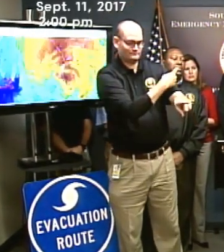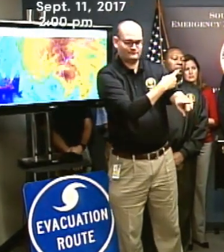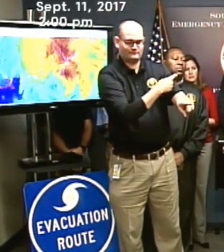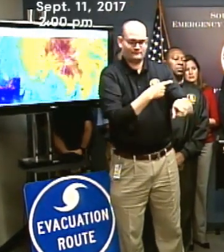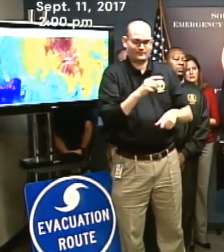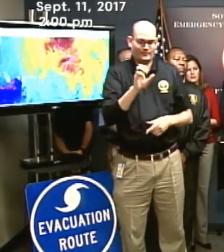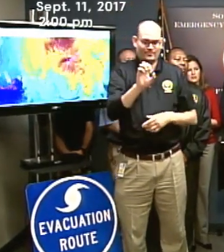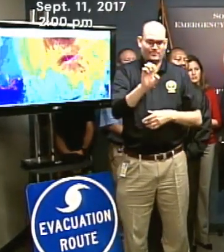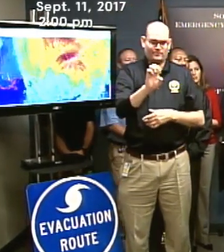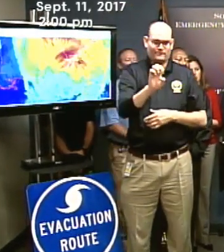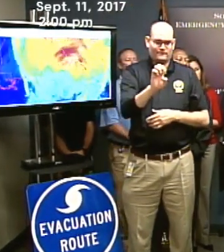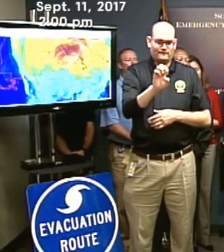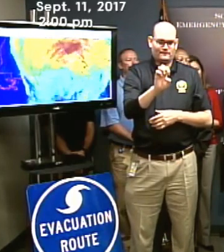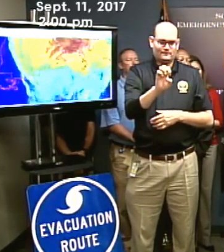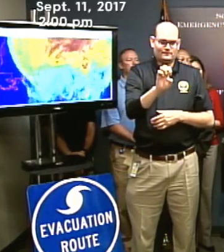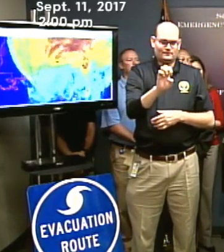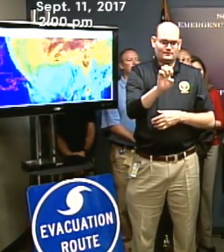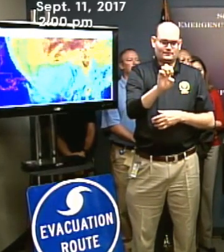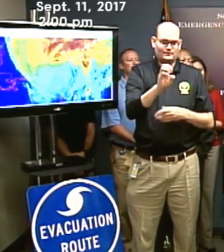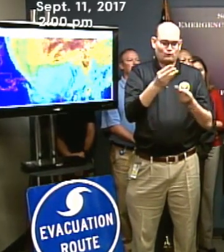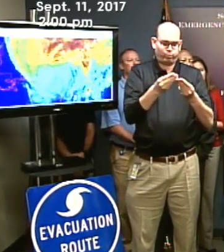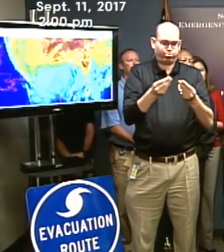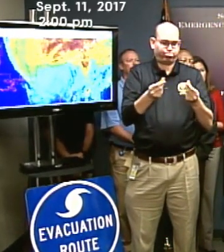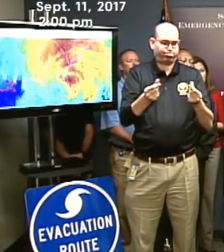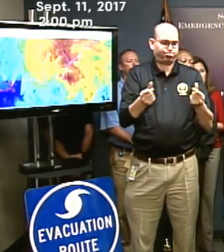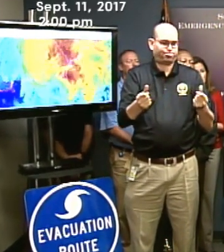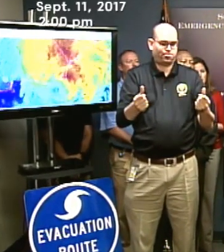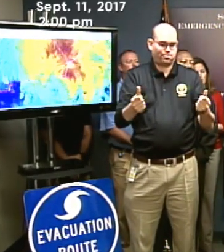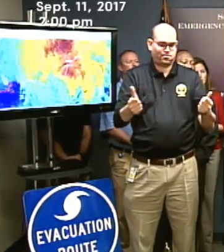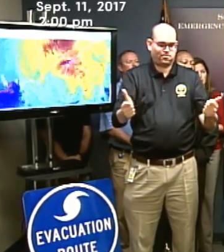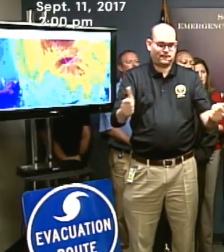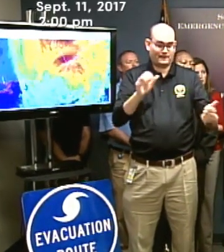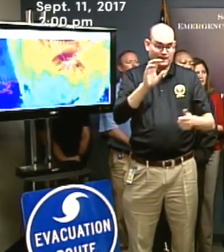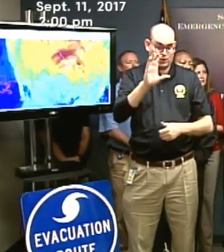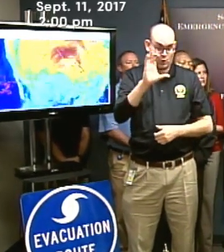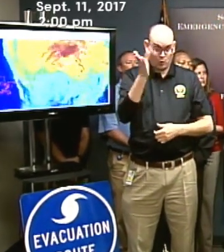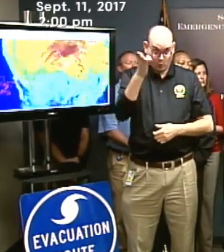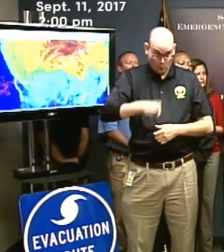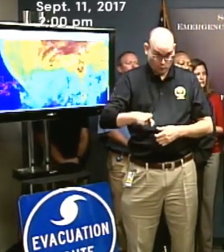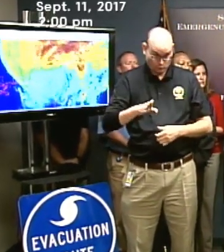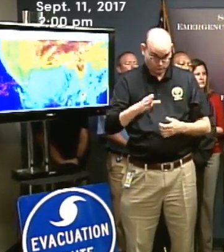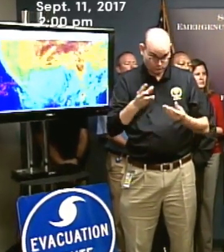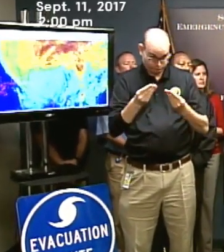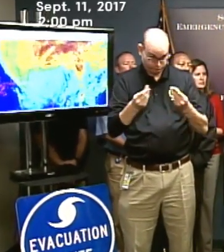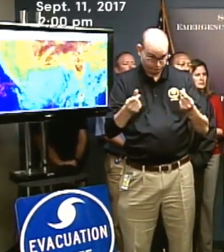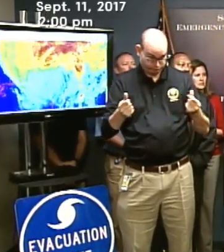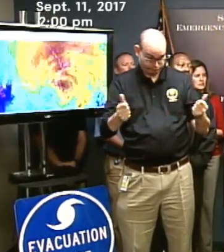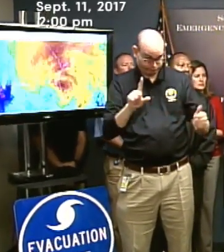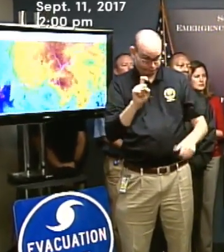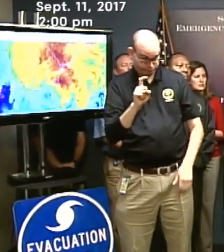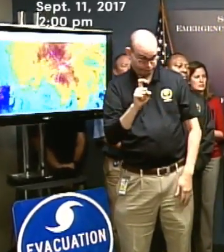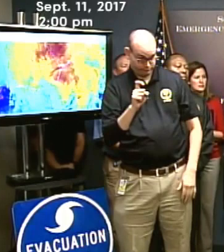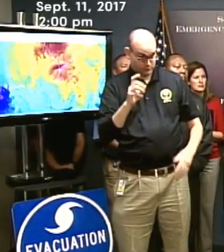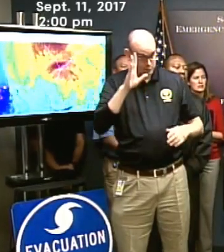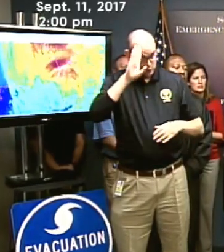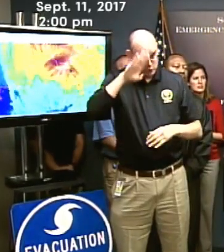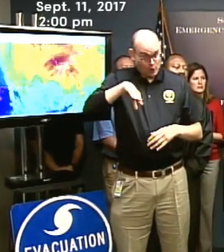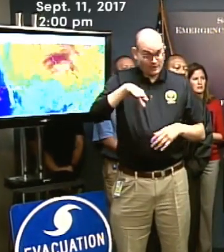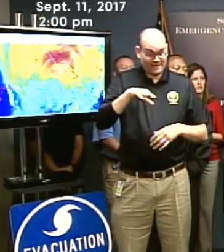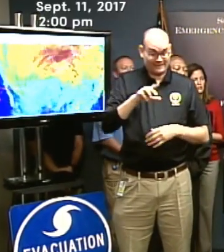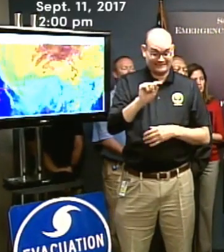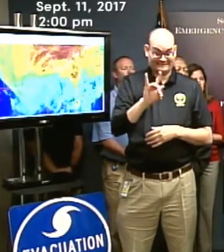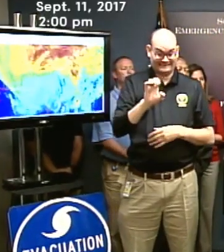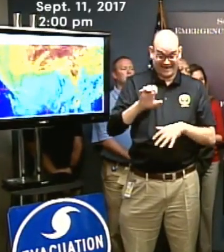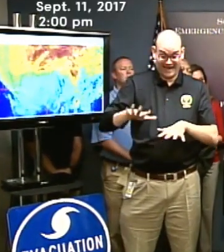we're facing along the coast? Well, we know there will be some because these tides are just about precisely as predicted,